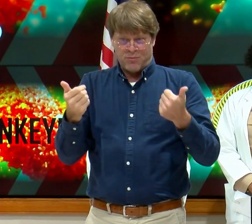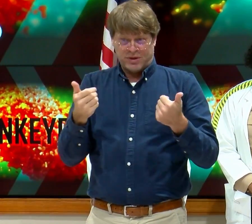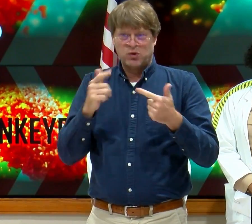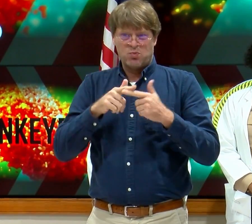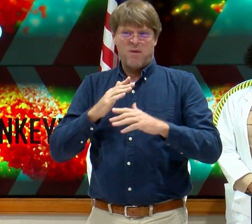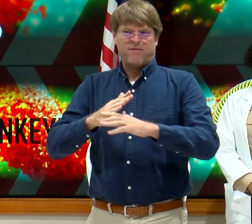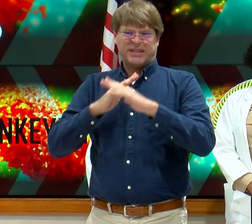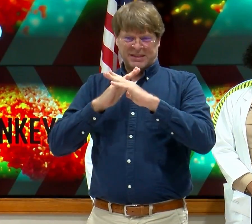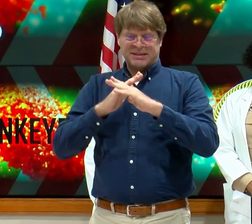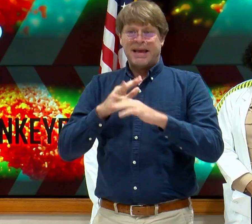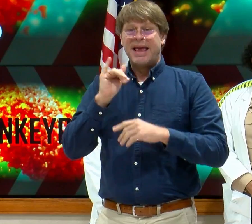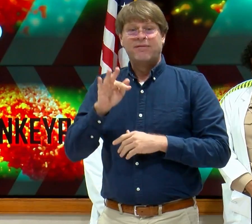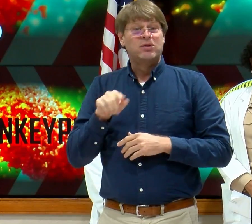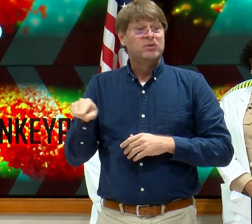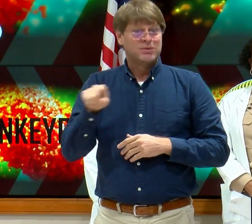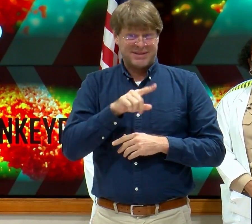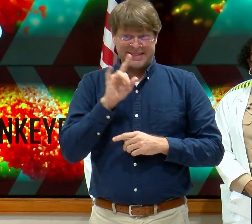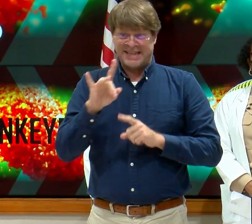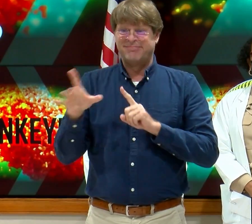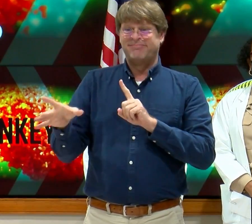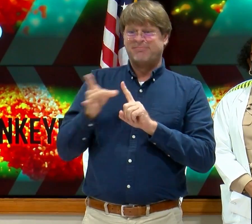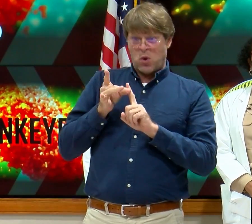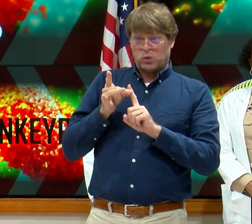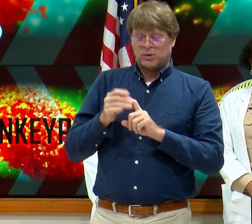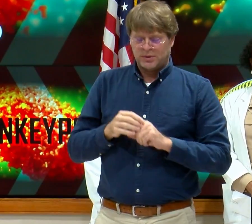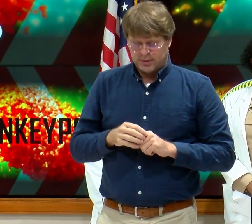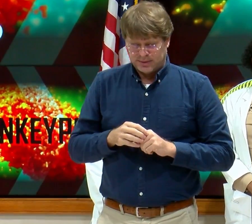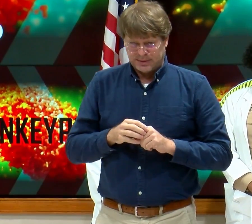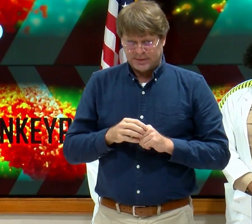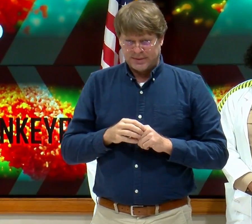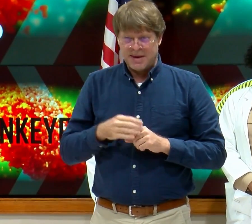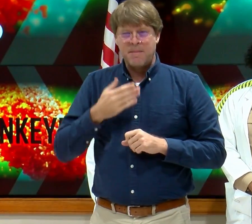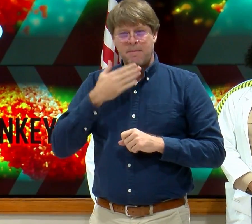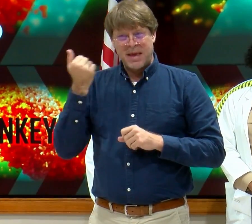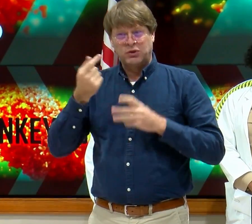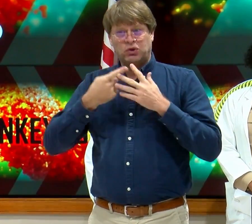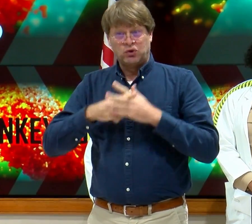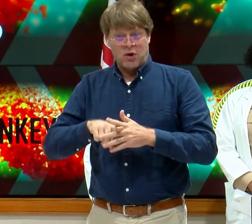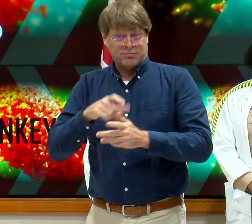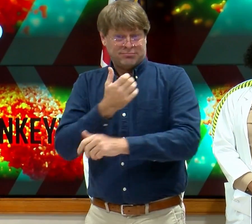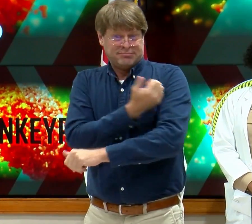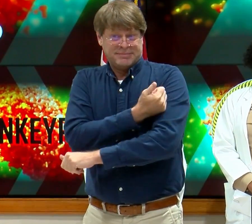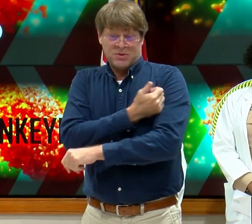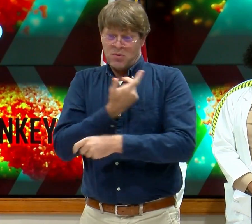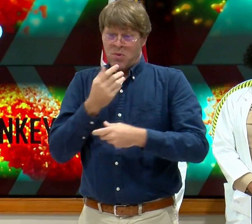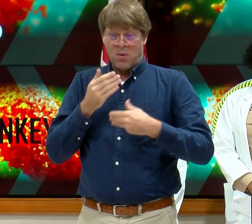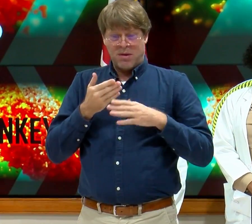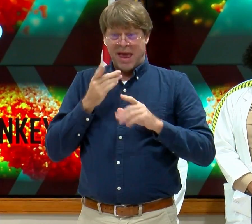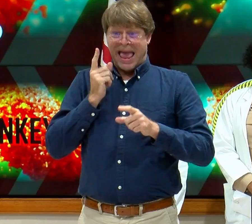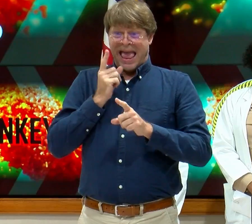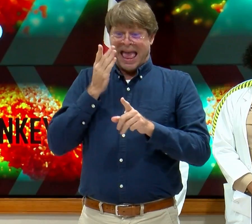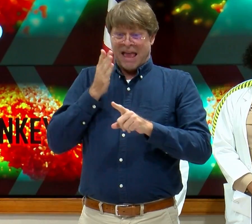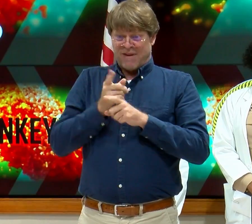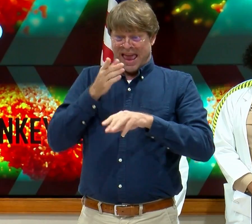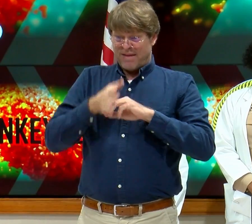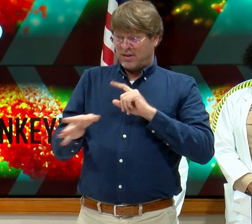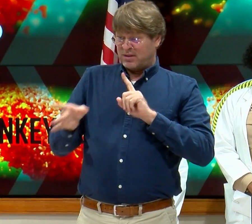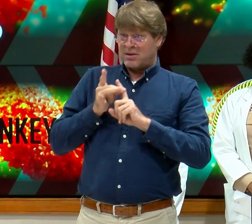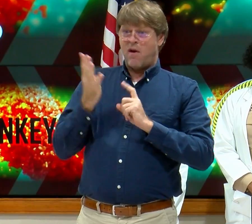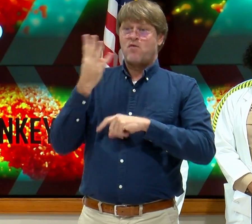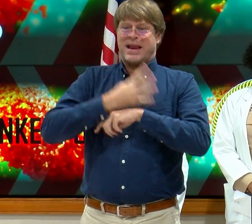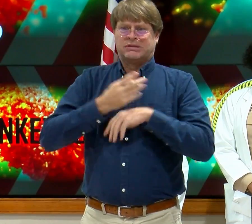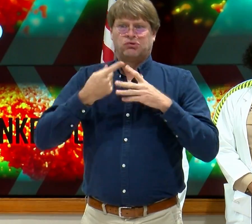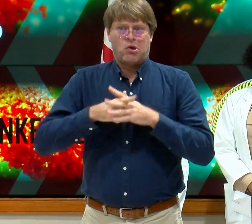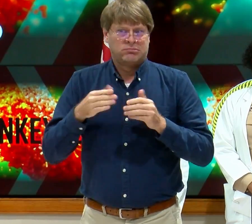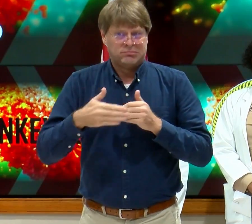prevention if someone has been exposed. It's best to start the series of vaccines within 4 days of exposure.